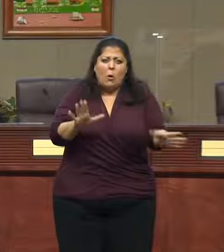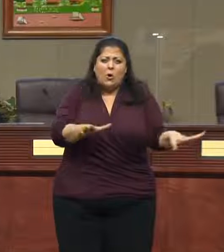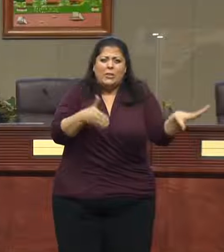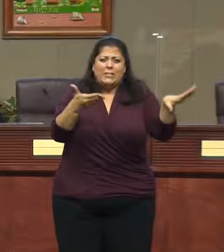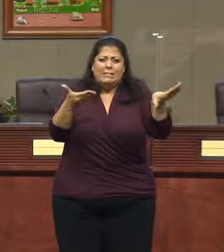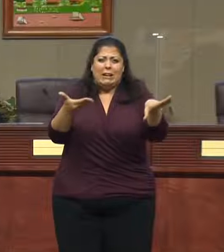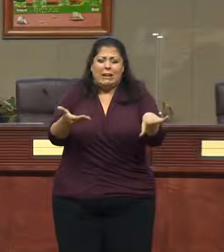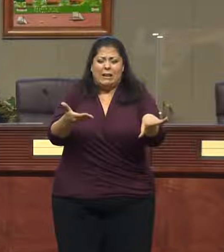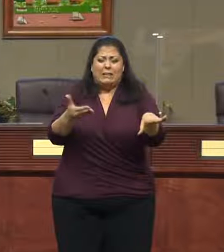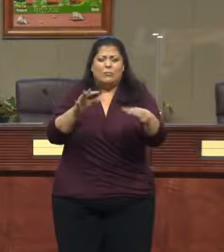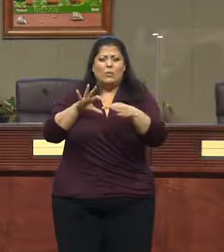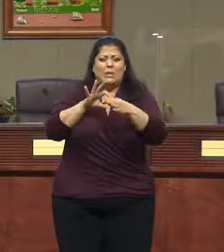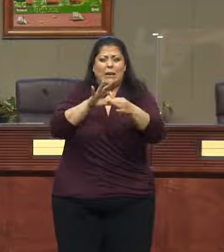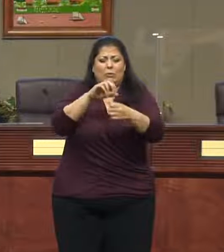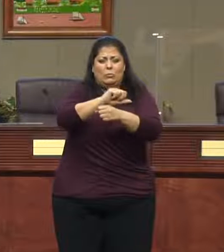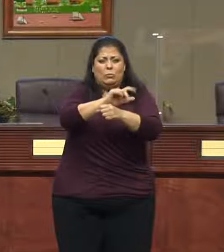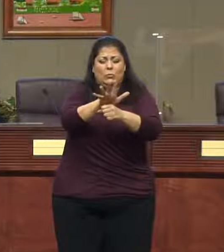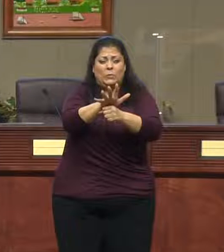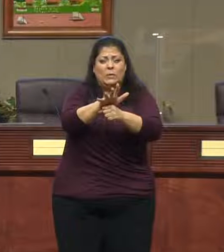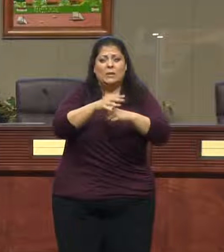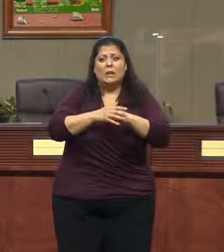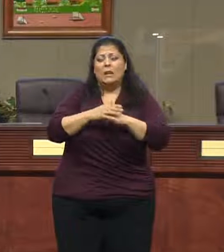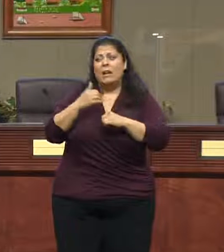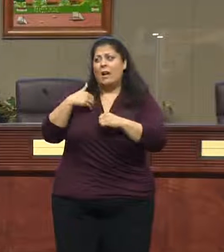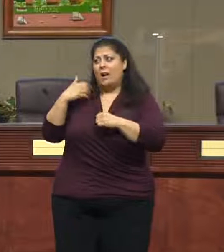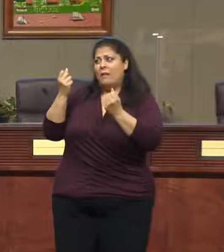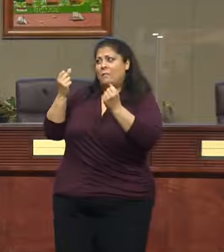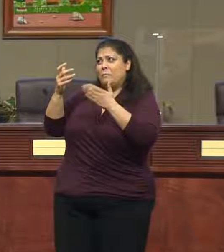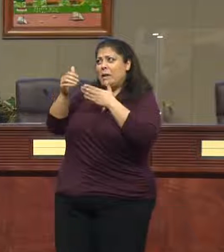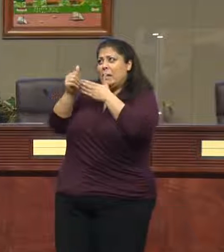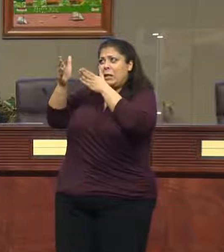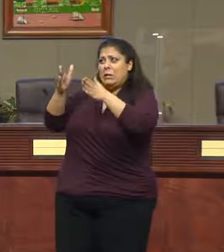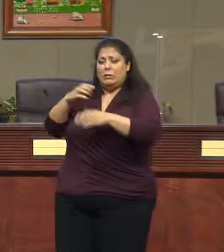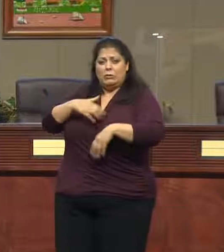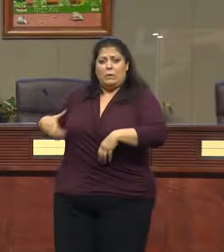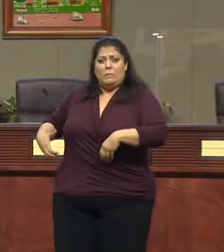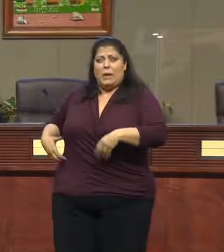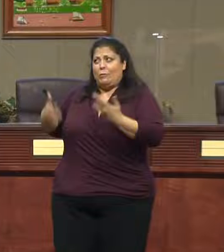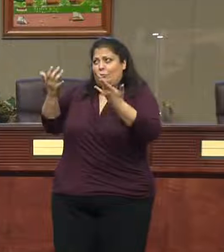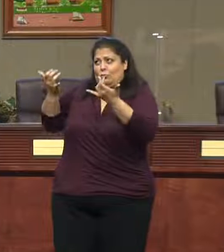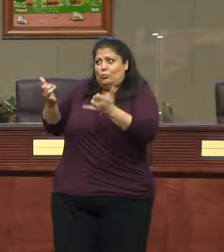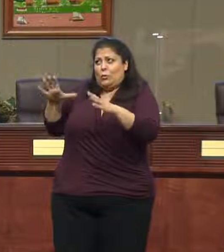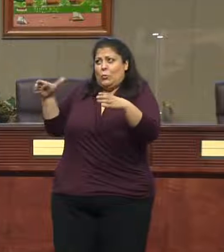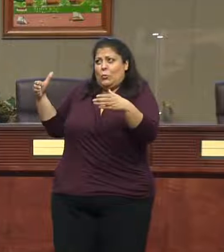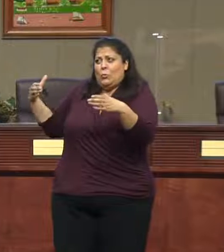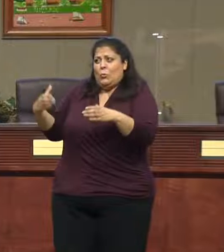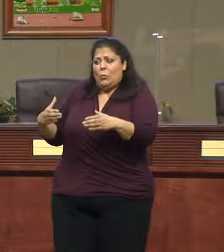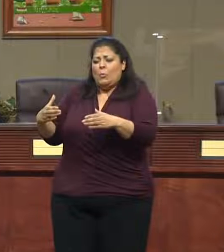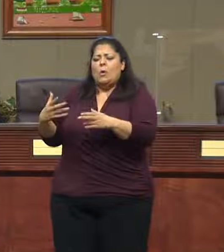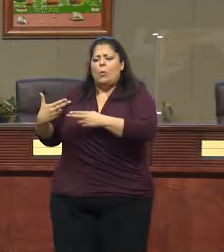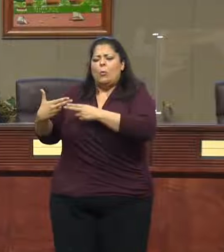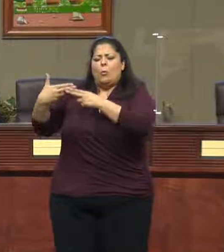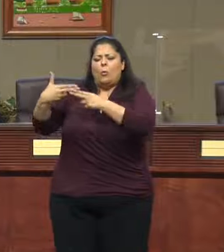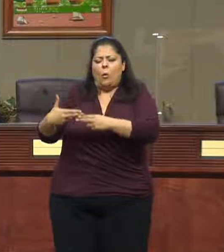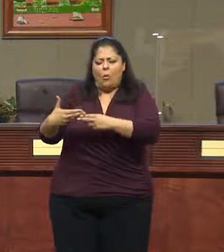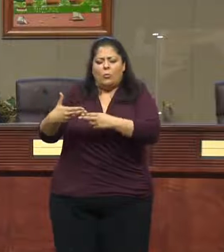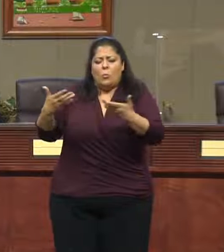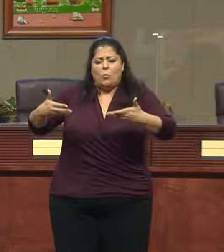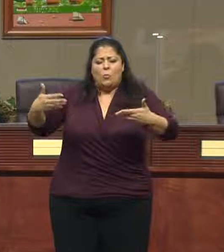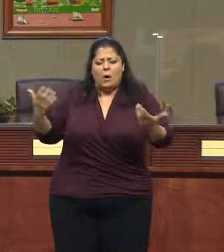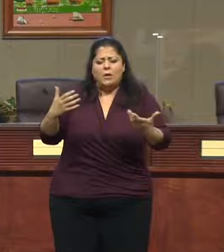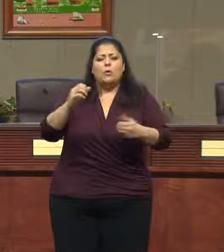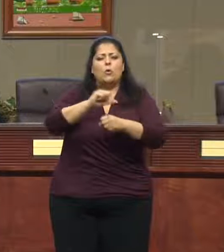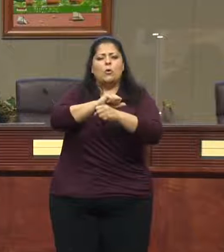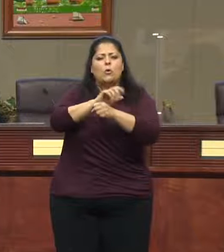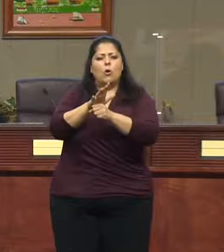more than 60 municipal leaders nationally who are part of the U.S. Conference of Mayors to proclaim today as COVID Memorial Day in our city.